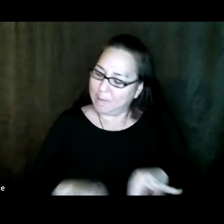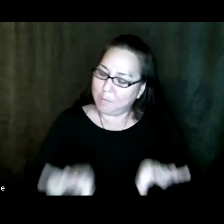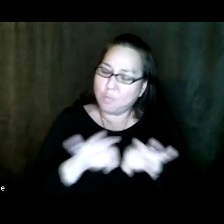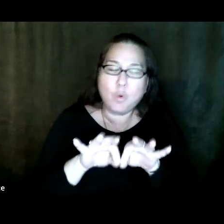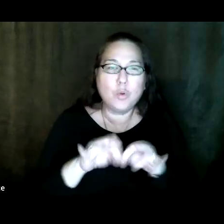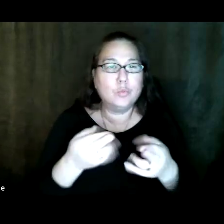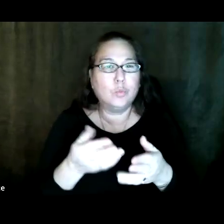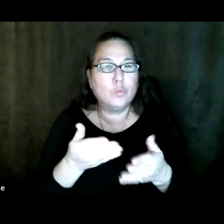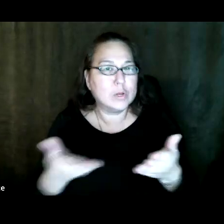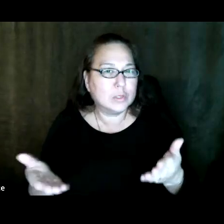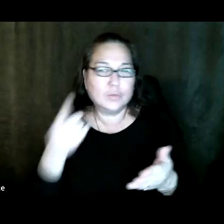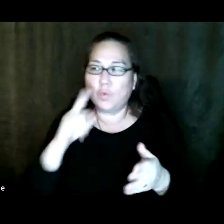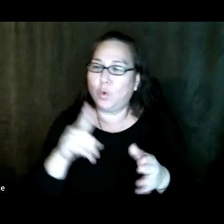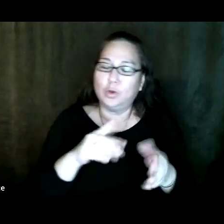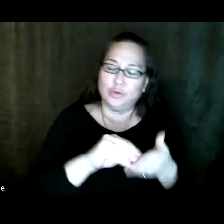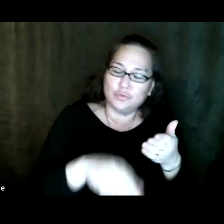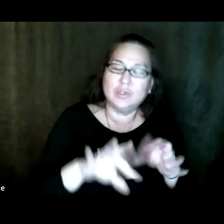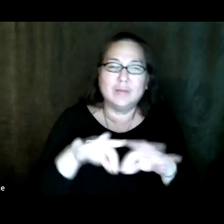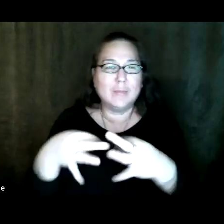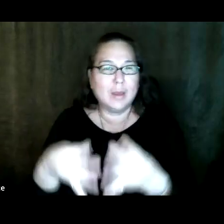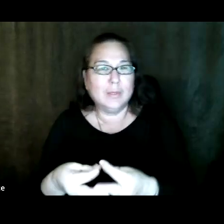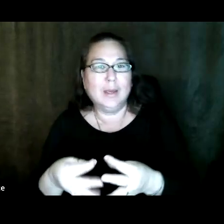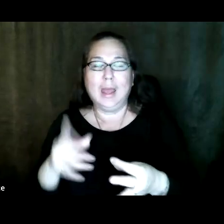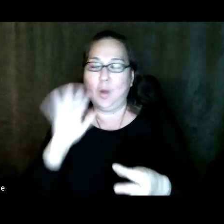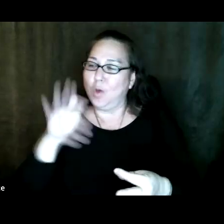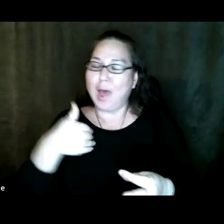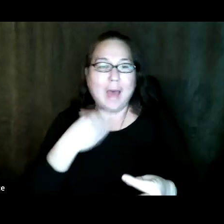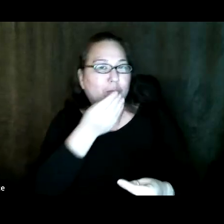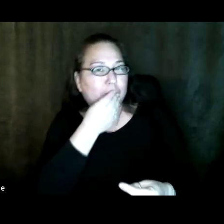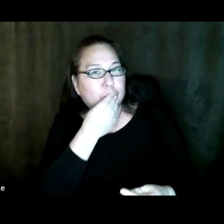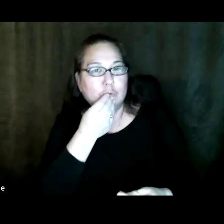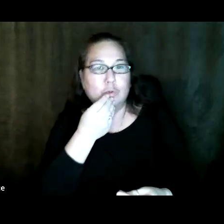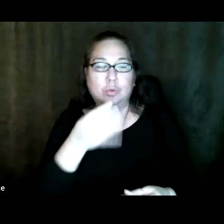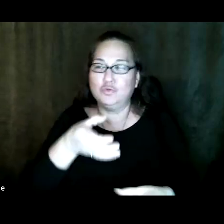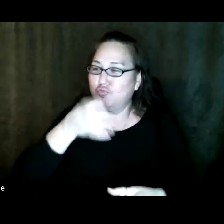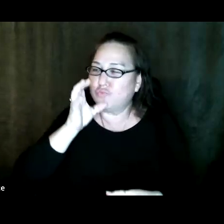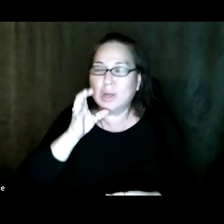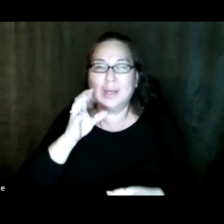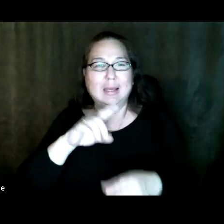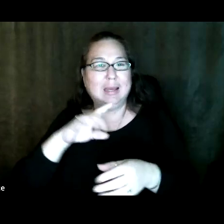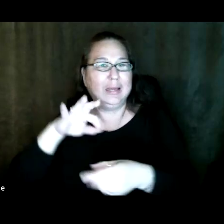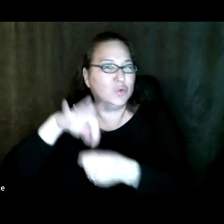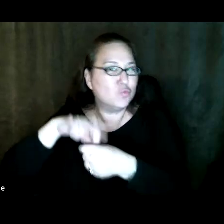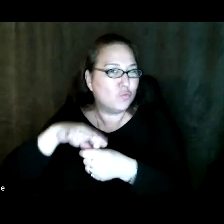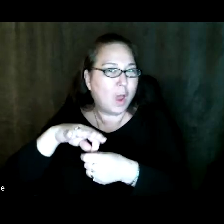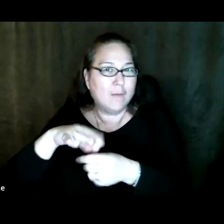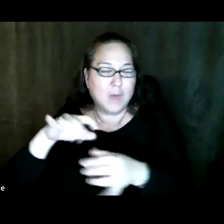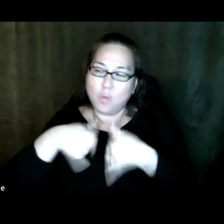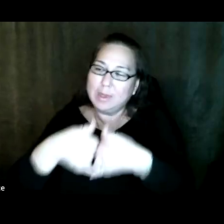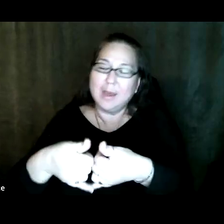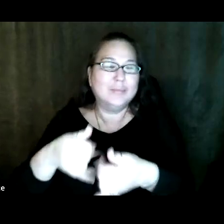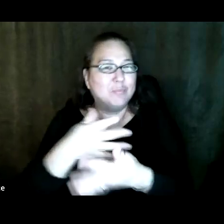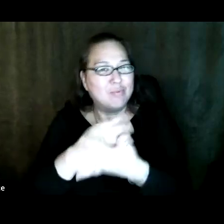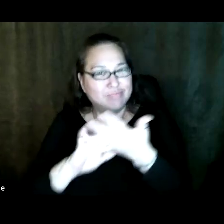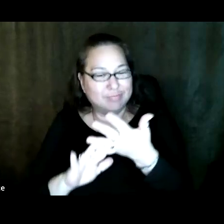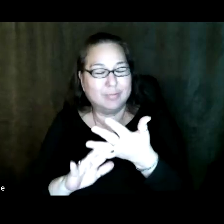families, as well as hands-on activities, food, refreshments, music, raffle prizes. It's really a great time. There'll be something